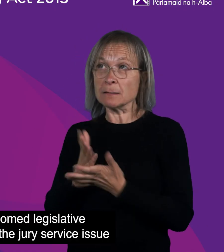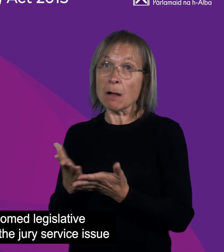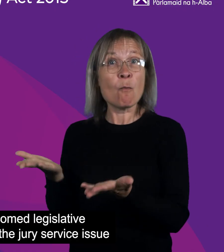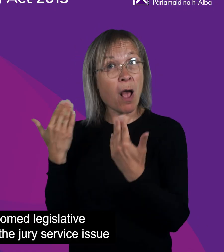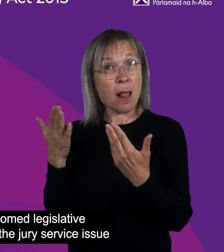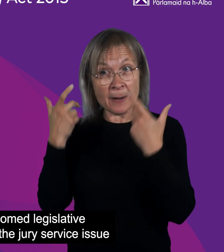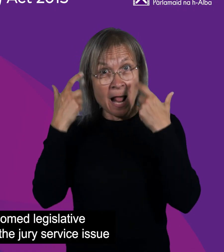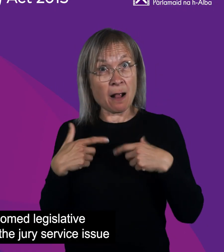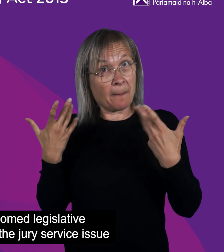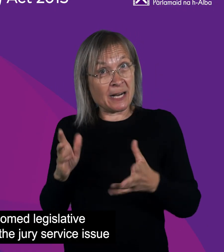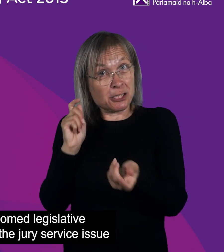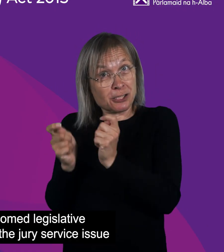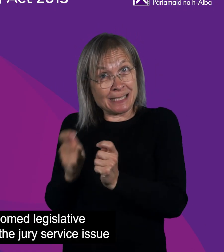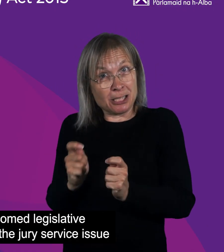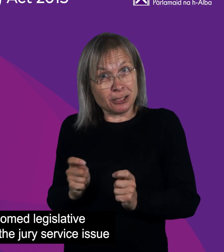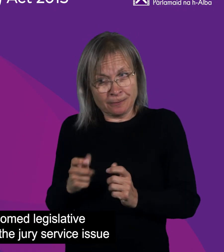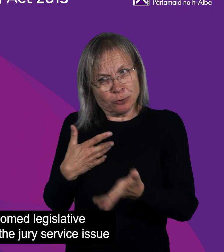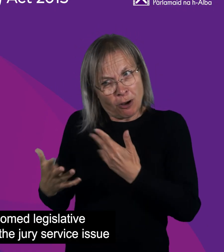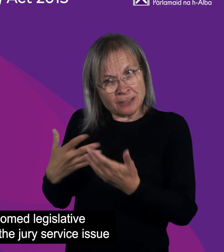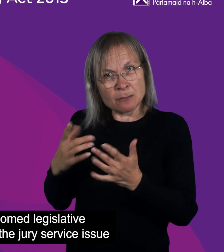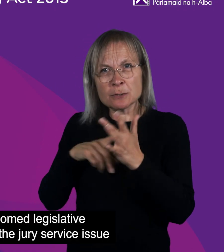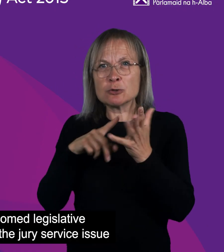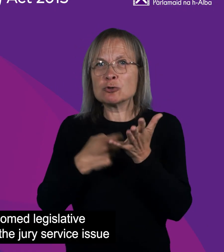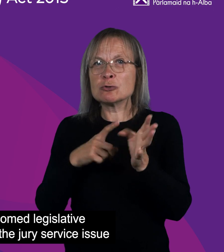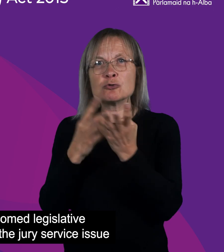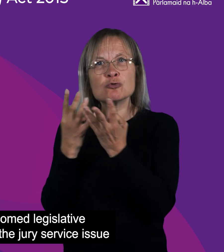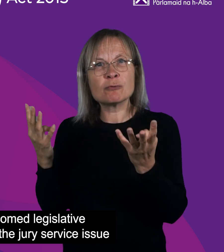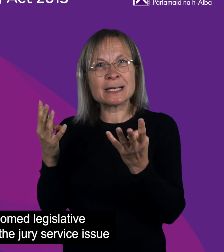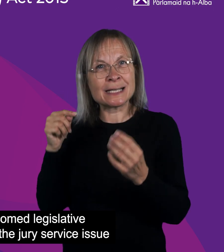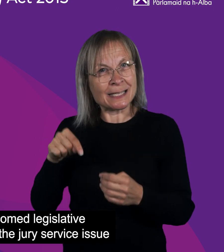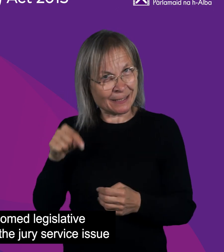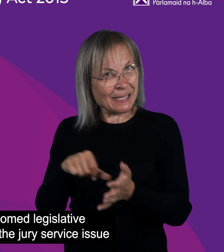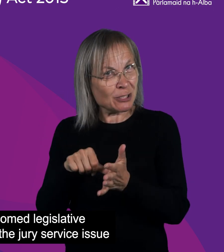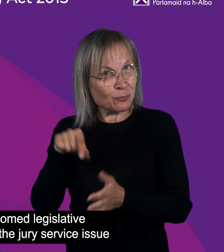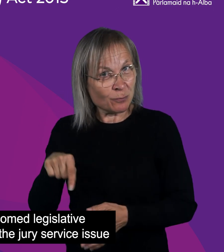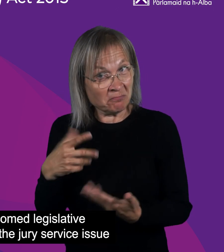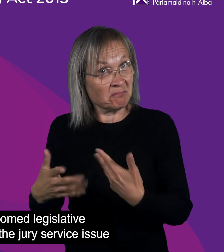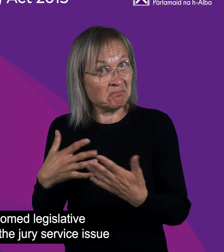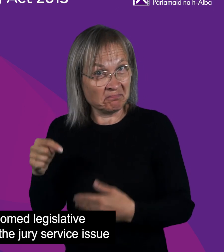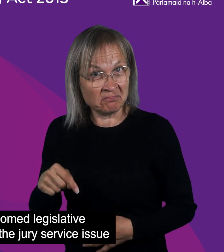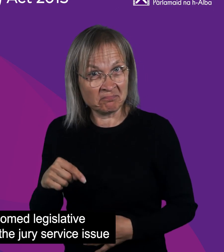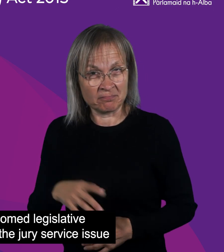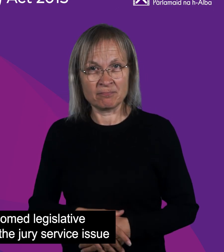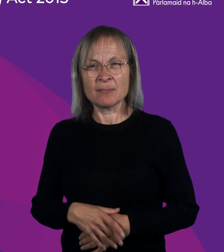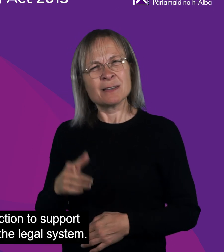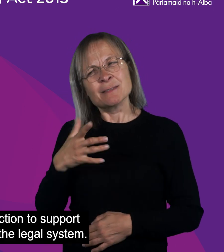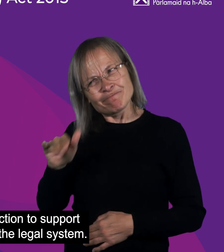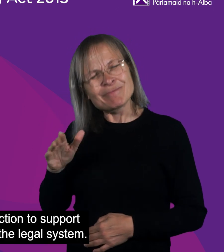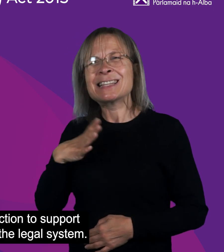The committee welcomed legislative amendments to address the jury service issue and urged further action to support deaf